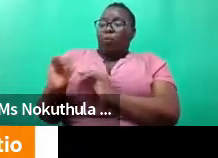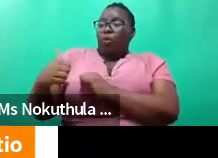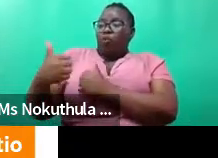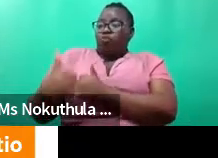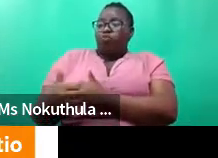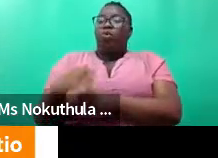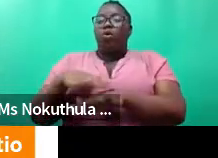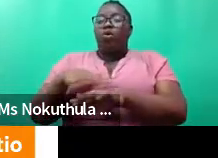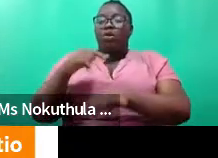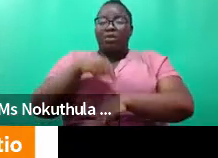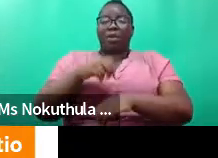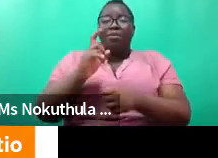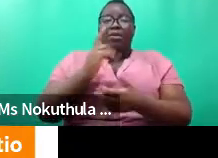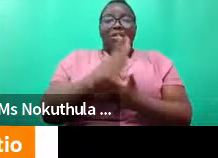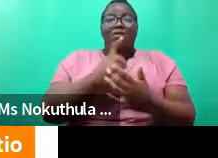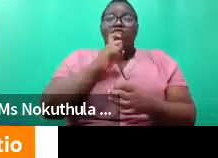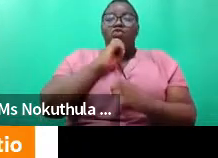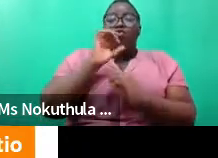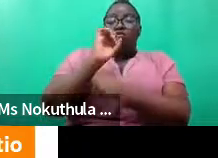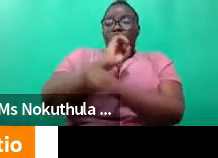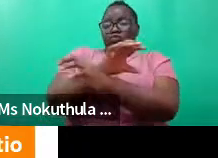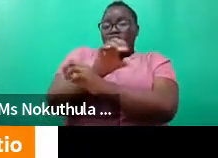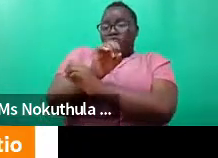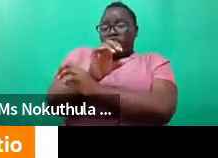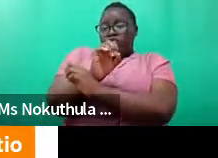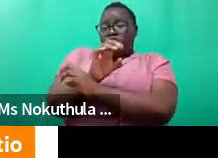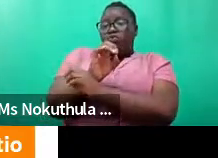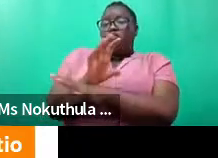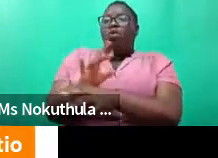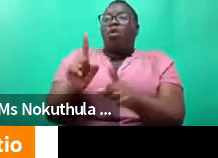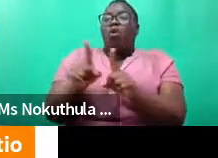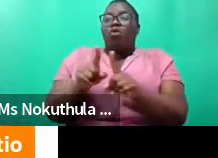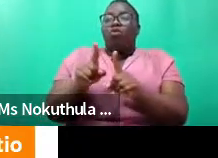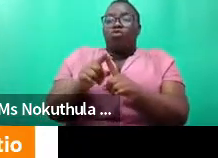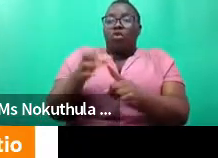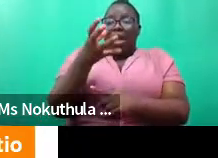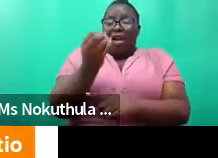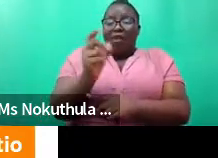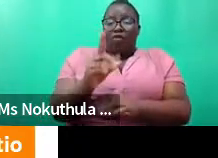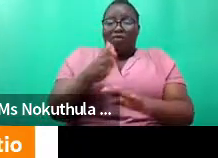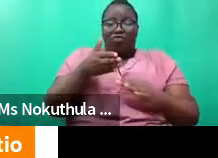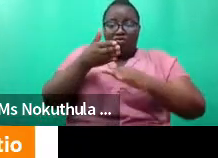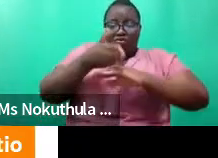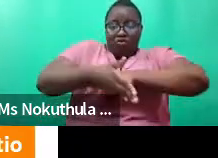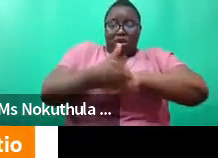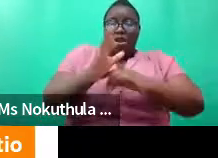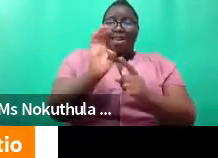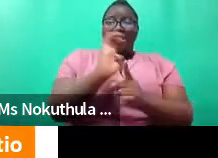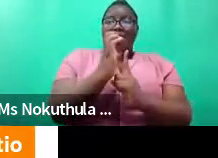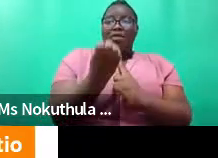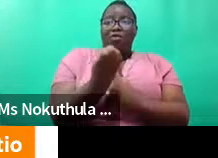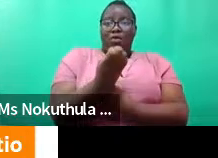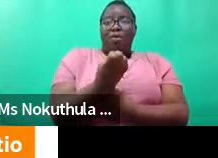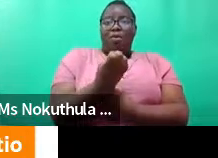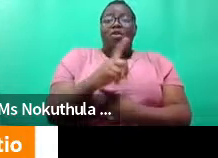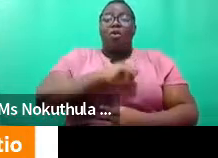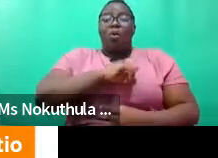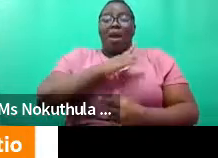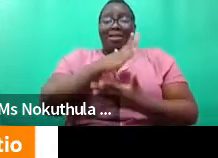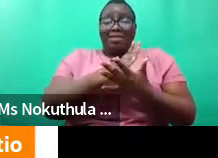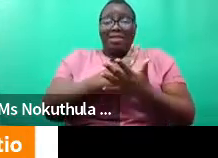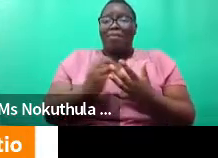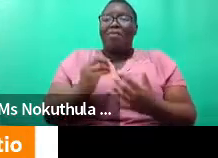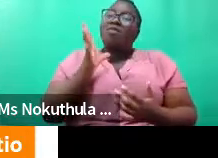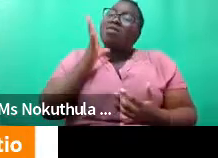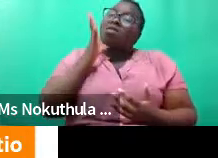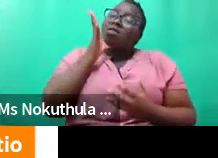not able to do this. So they had a distractive environment. As I've said, some of them are from the overcrowded families. So while